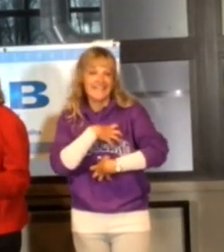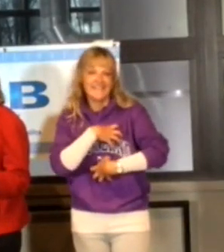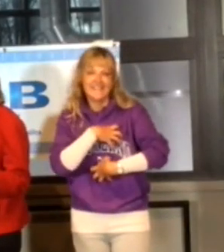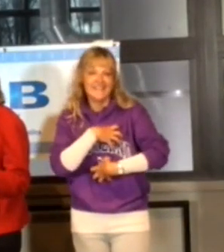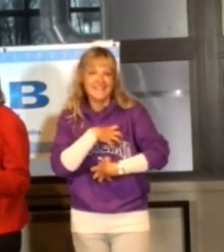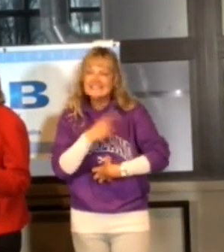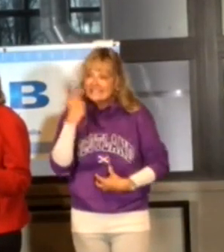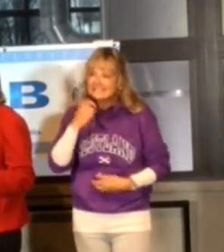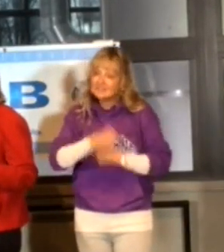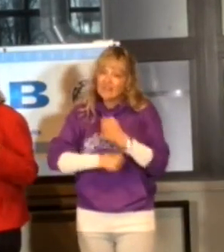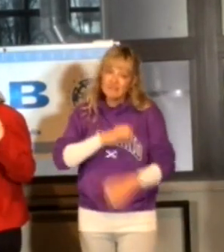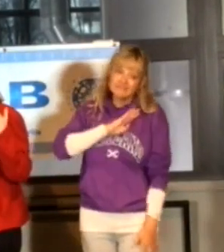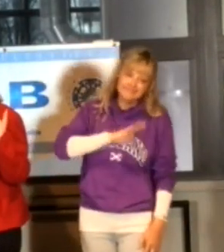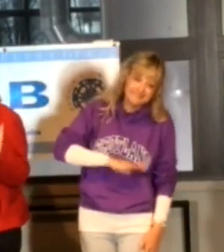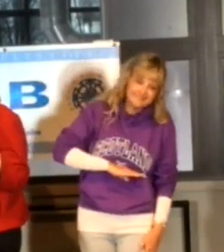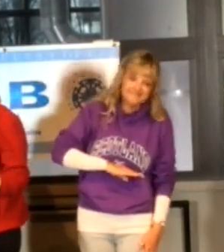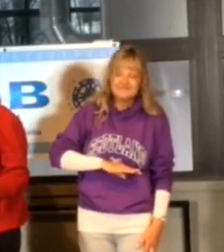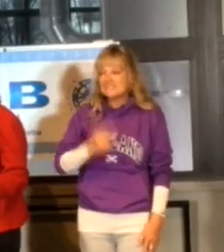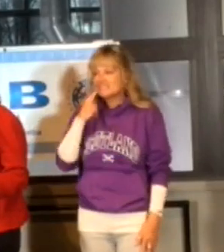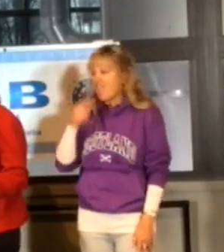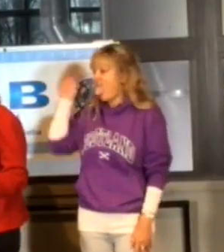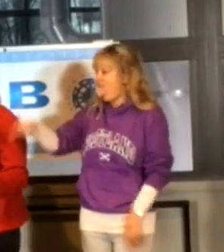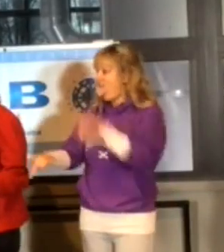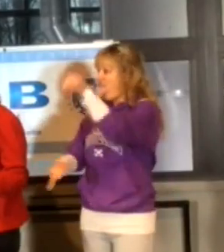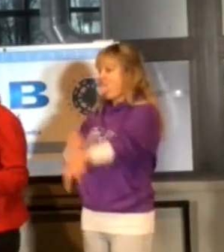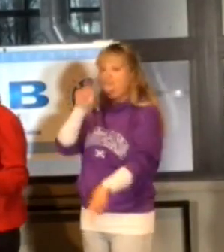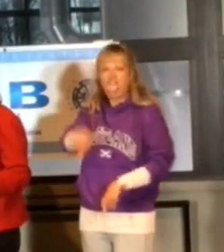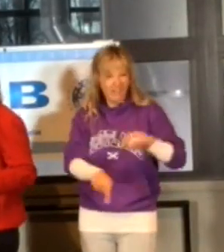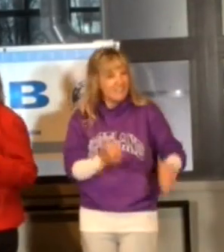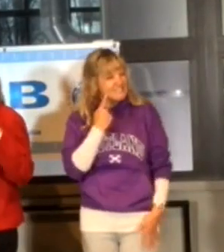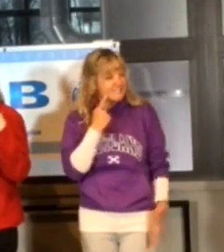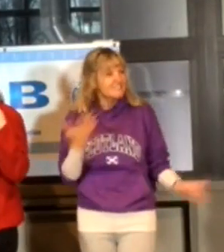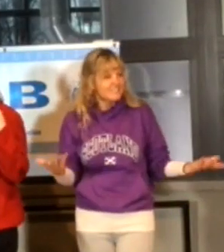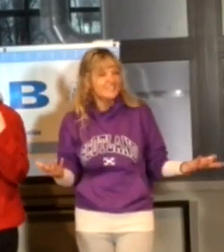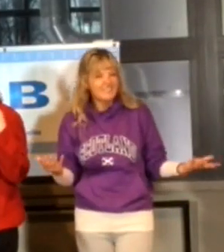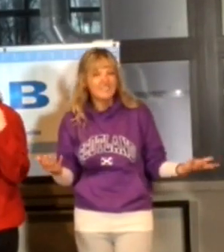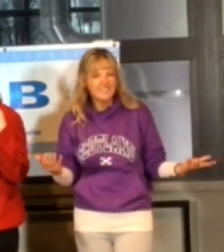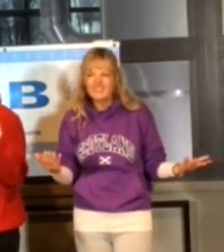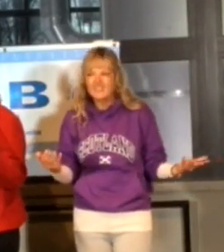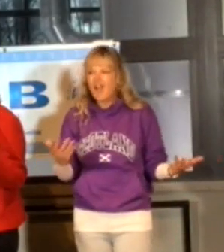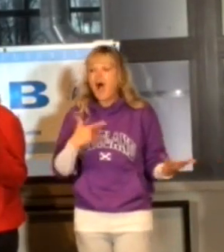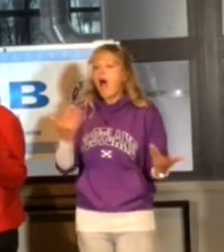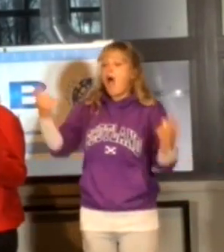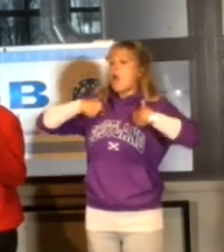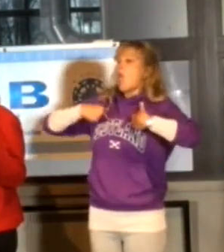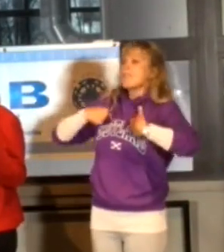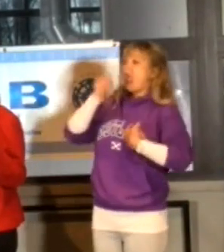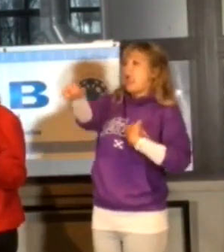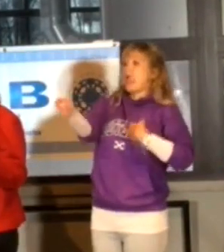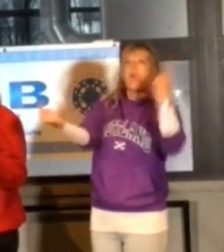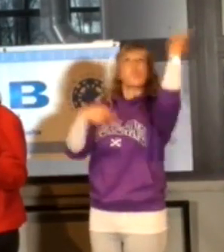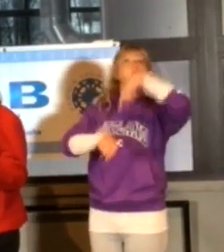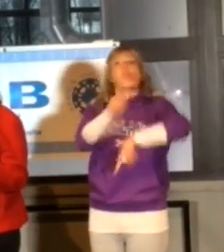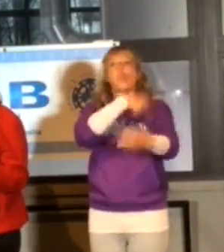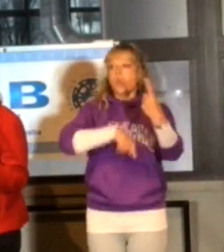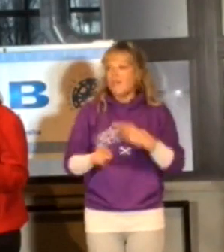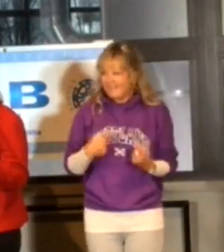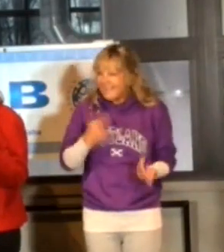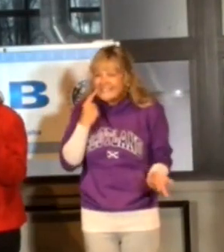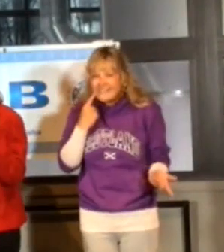despair. It's easy to put the blame on somebody else. It's easy always to find somebody else to make the hard decisions for